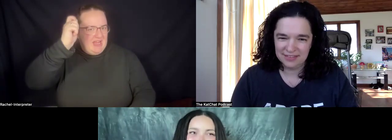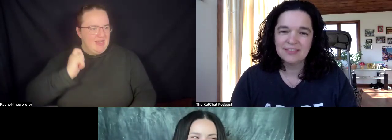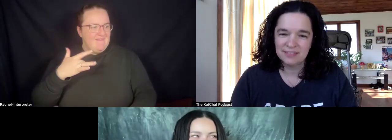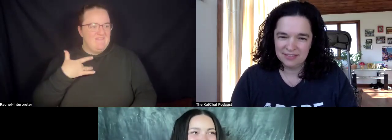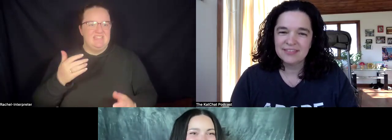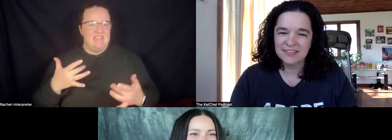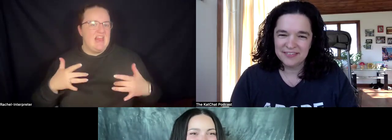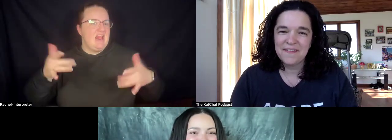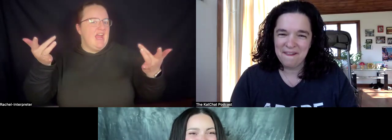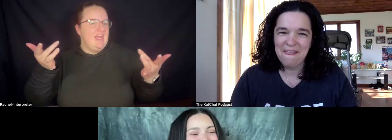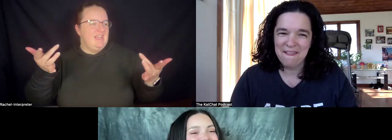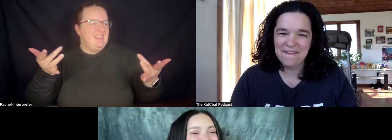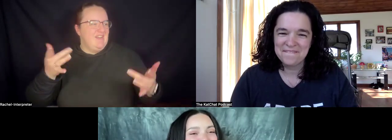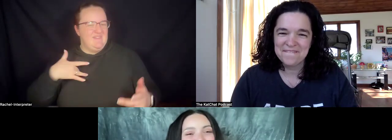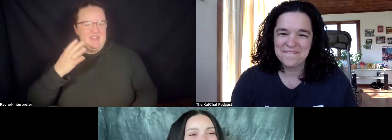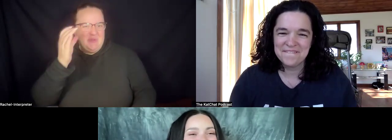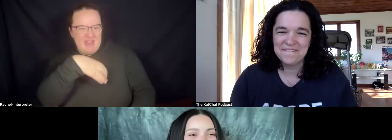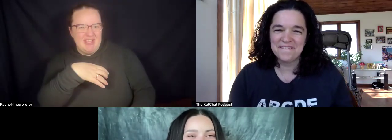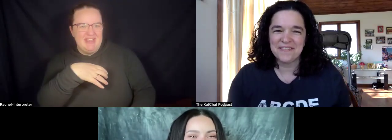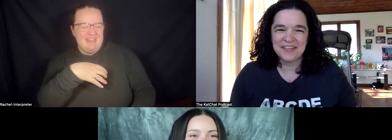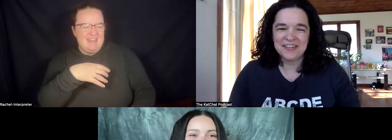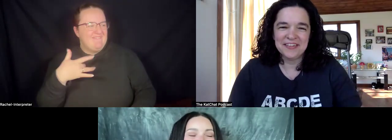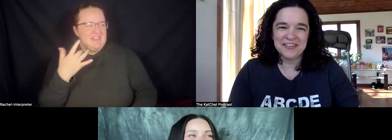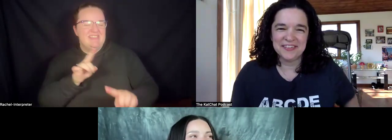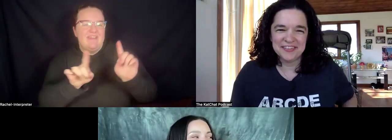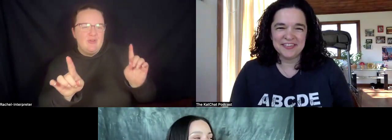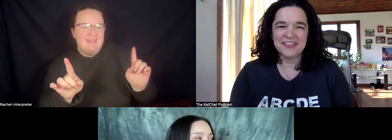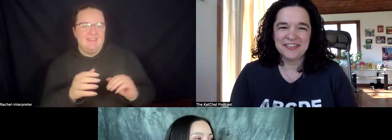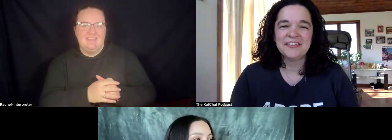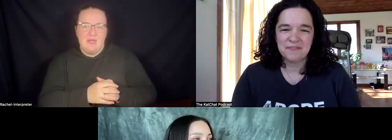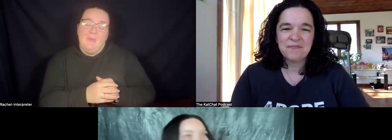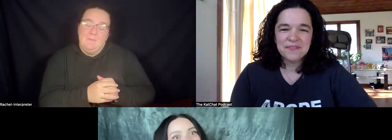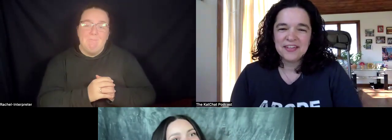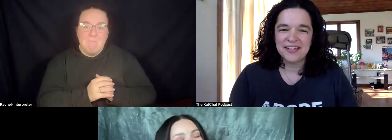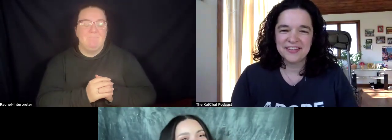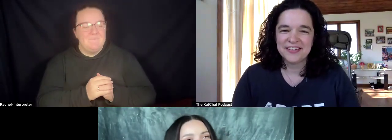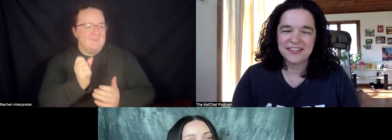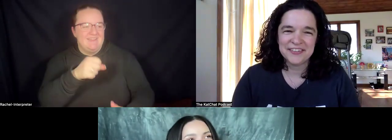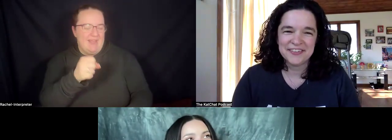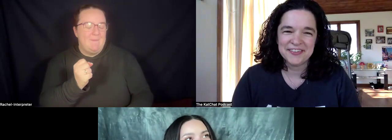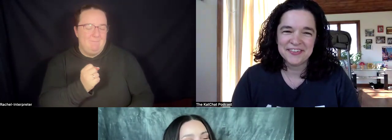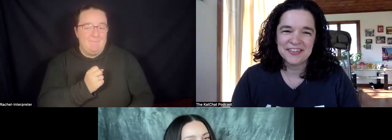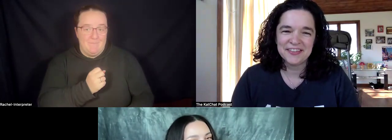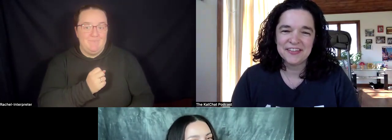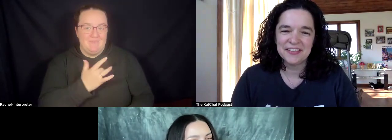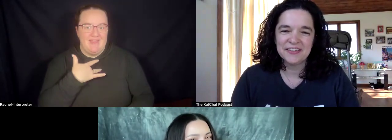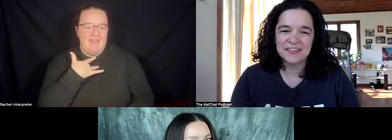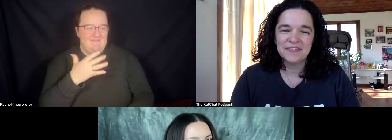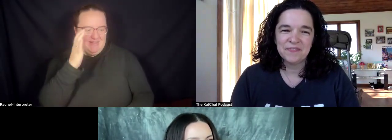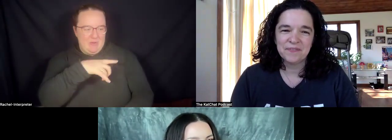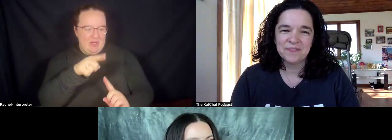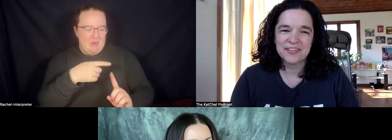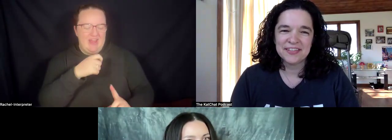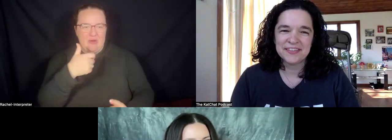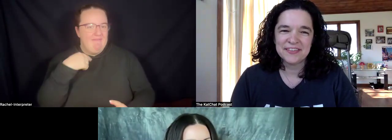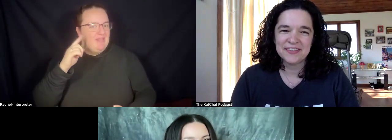light and it just feels different. So yeah, I feel strange when I don't have the